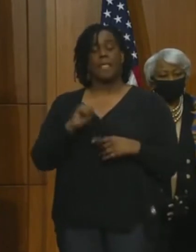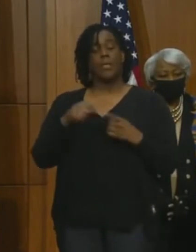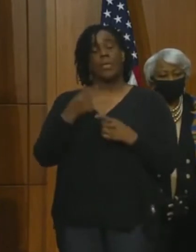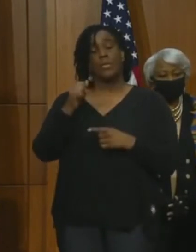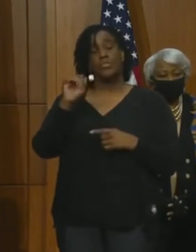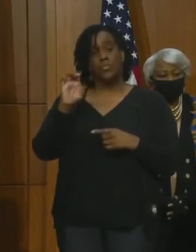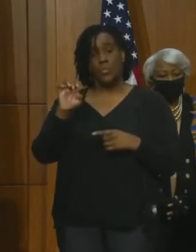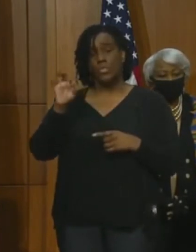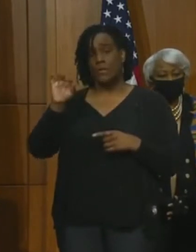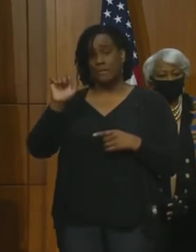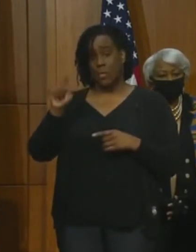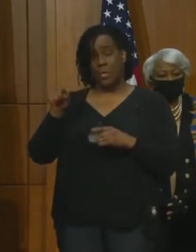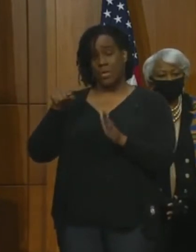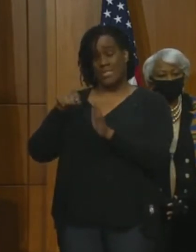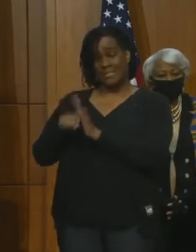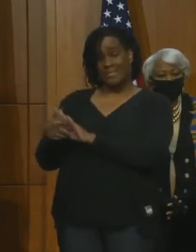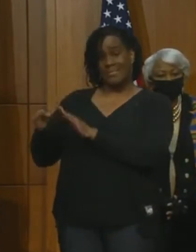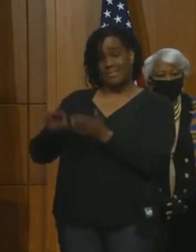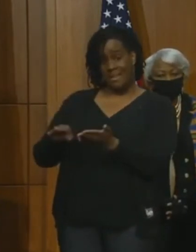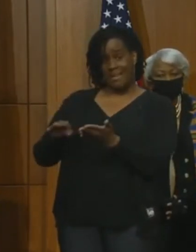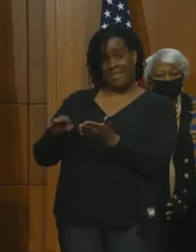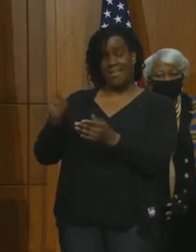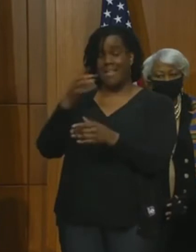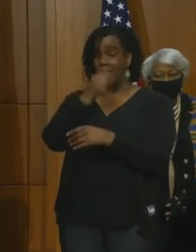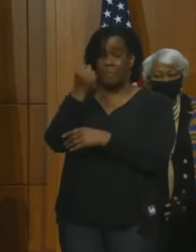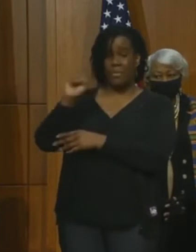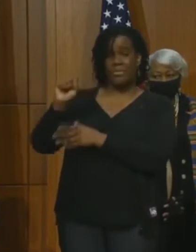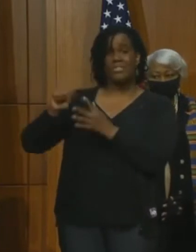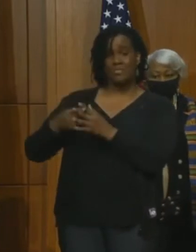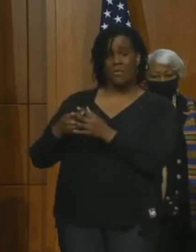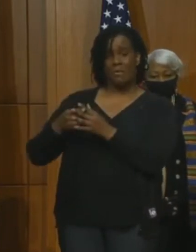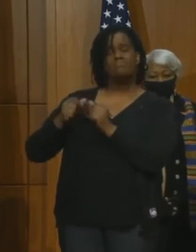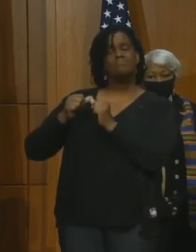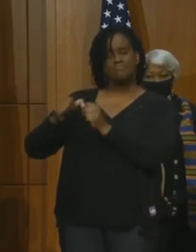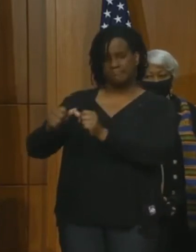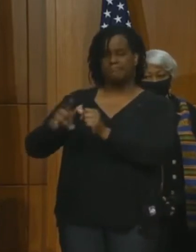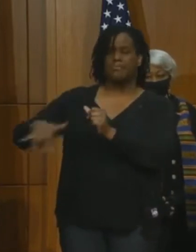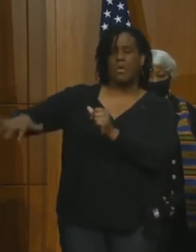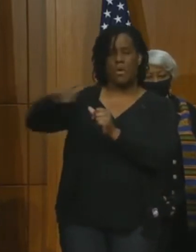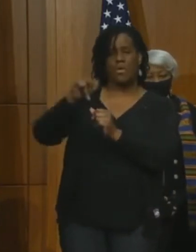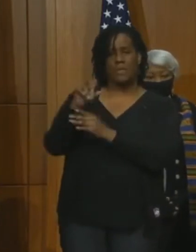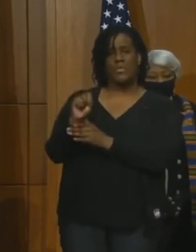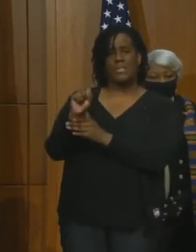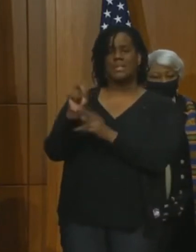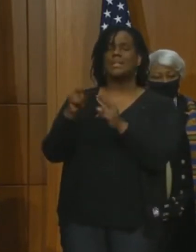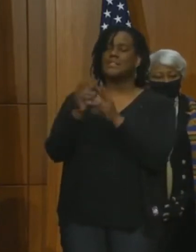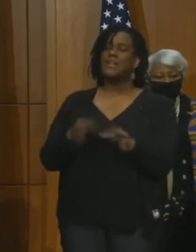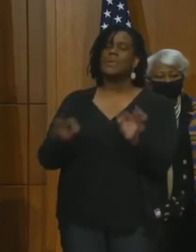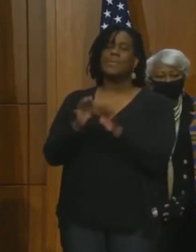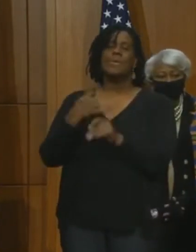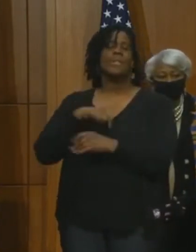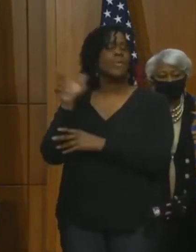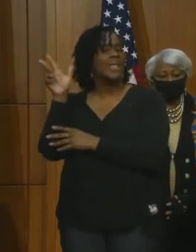and others, unfortunately, continue. It is important that we hear these voices